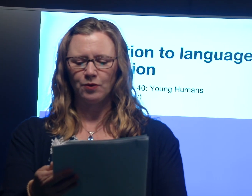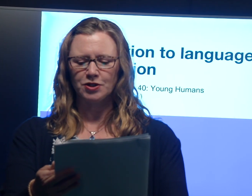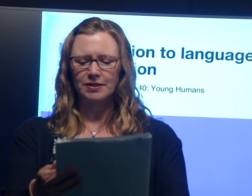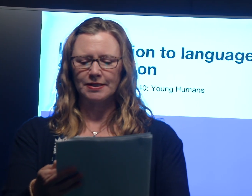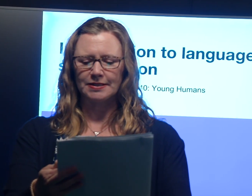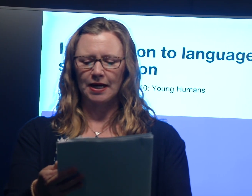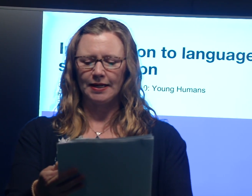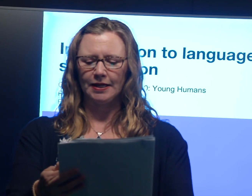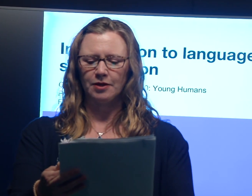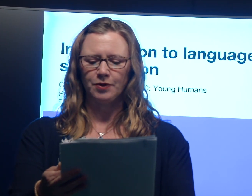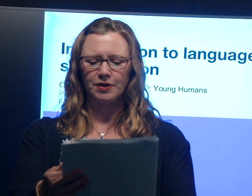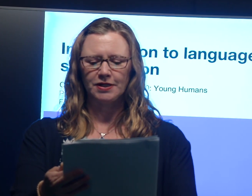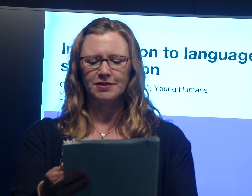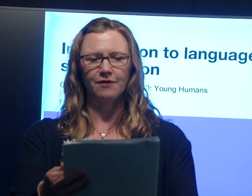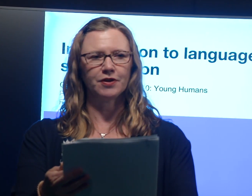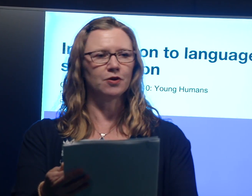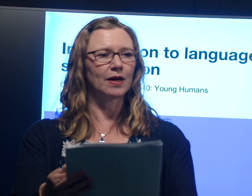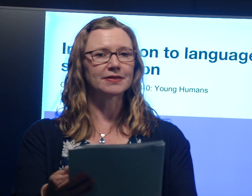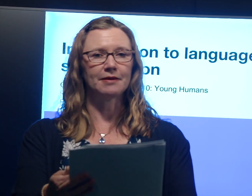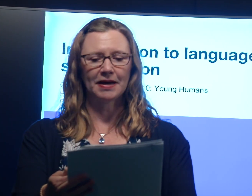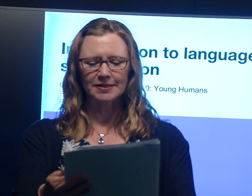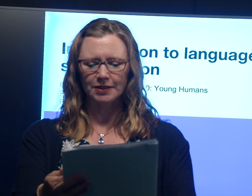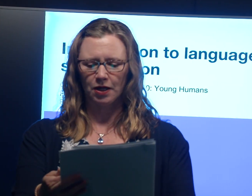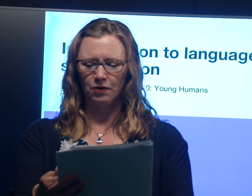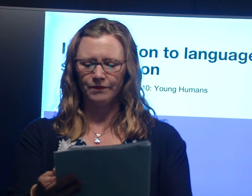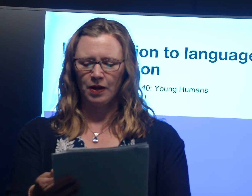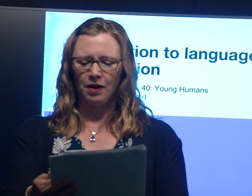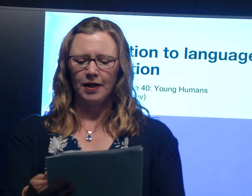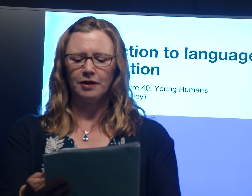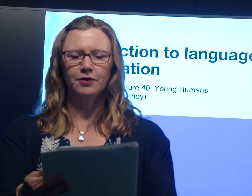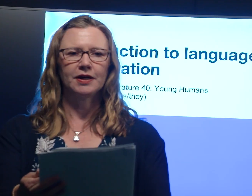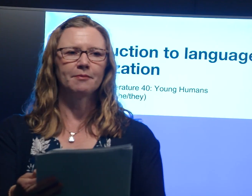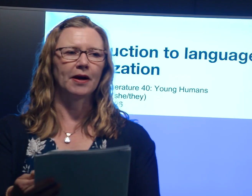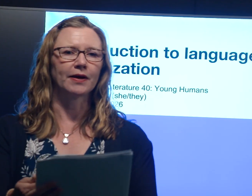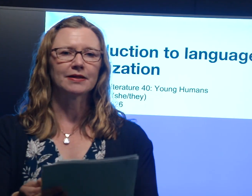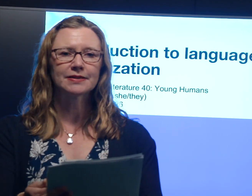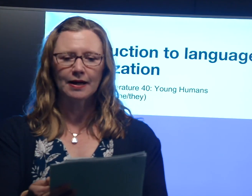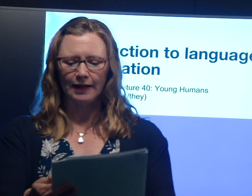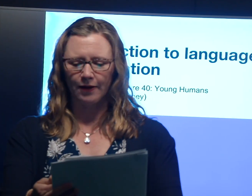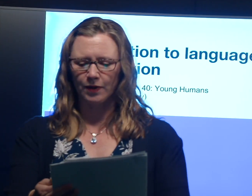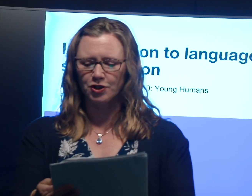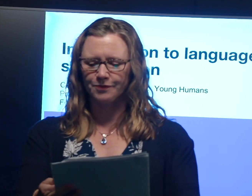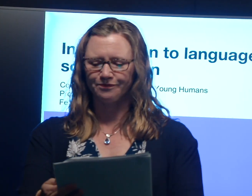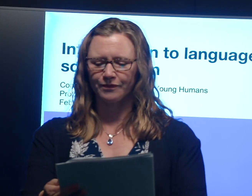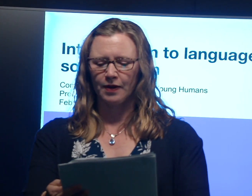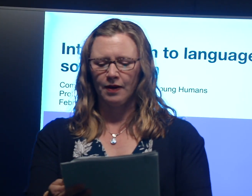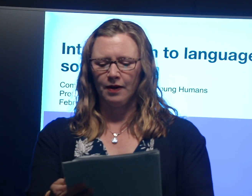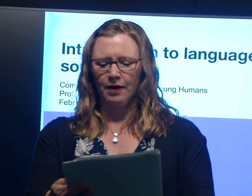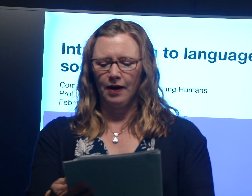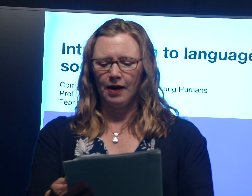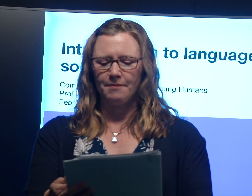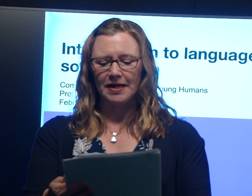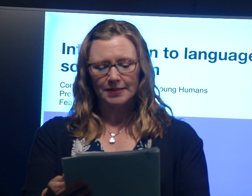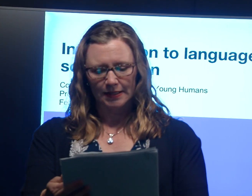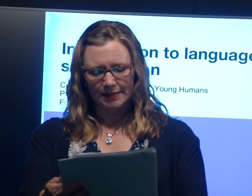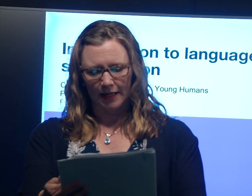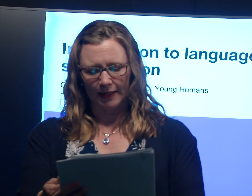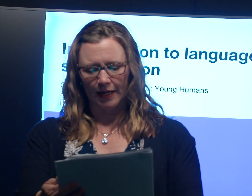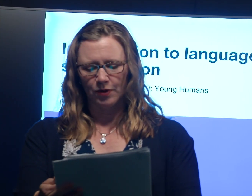languages and signing communities of the US and Mexico, including American Sign Language, Mexican Sign Language,